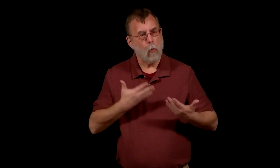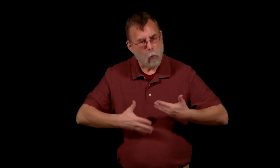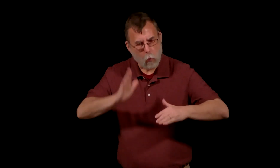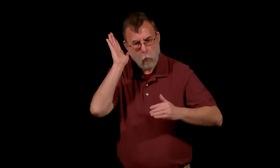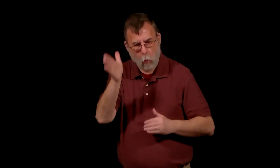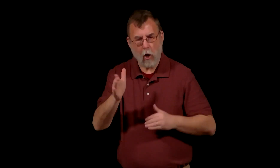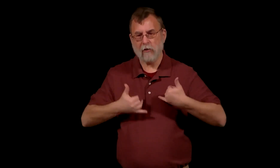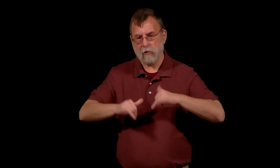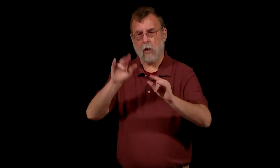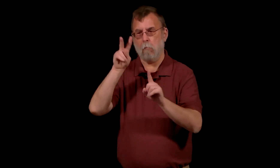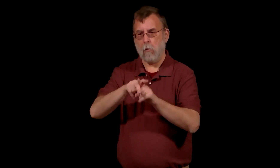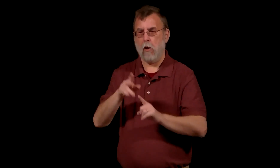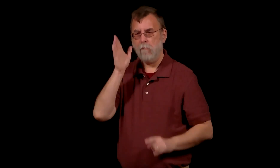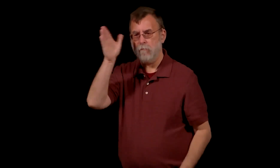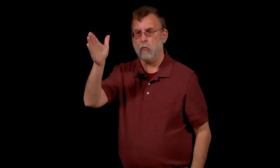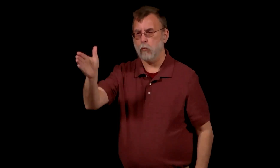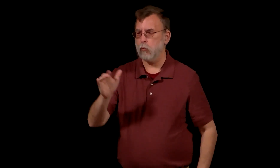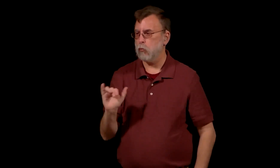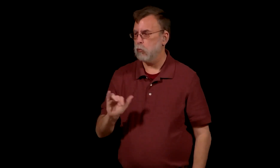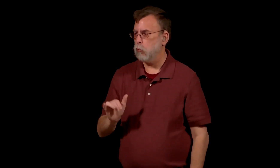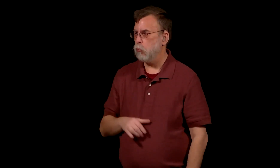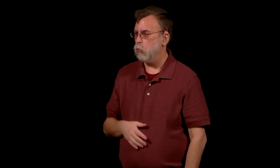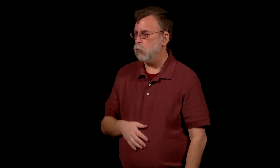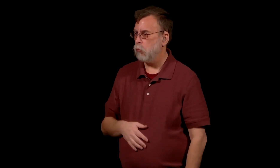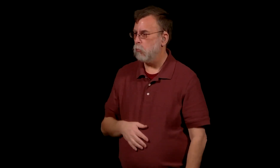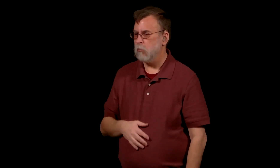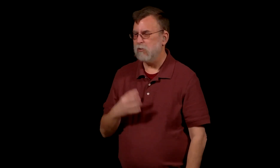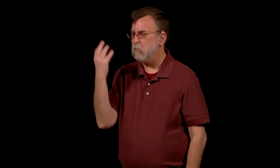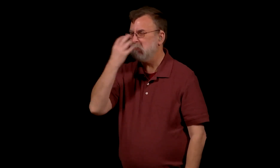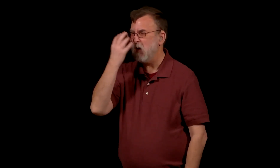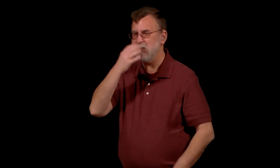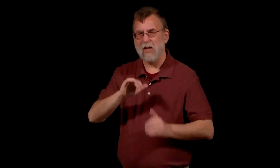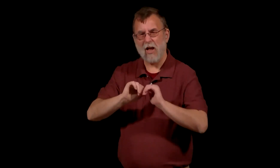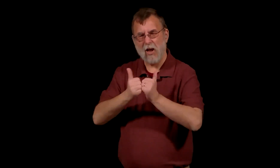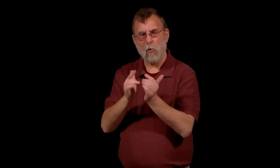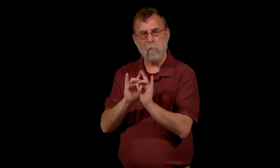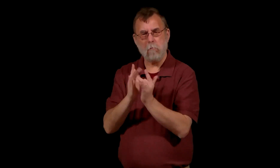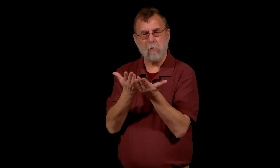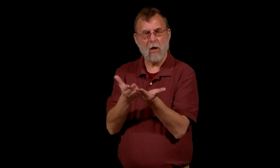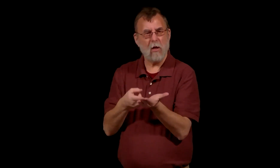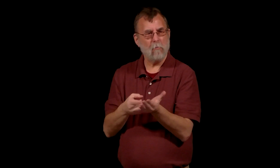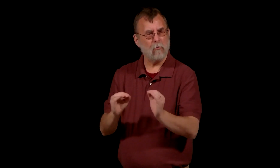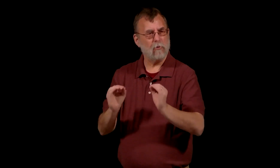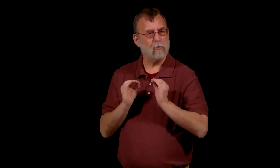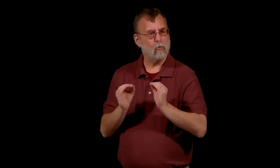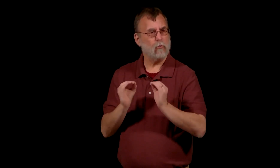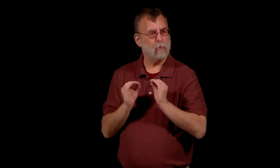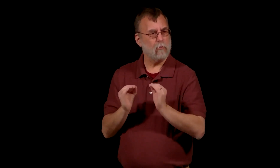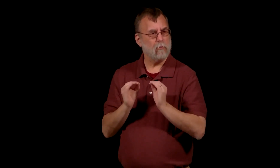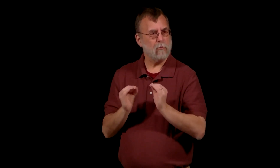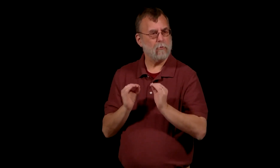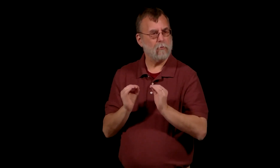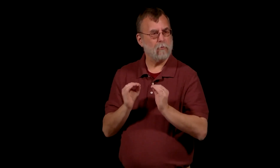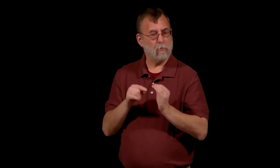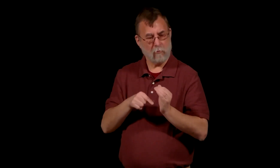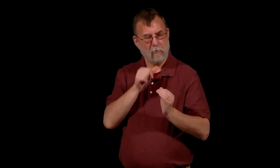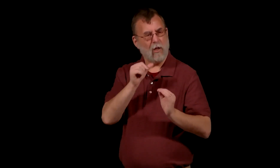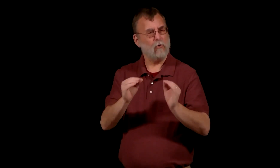us and will still apply for future generations. And that's amazing what the Bible teaches